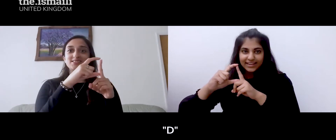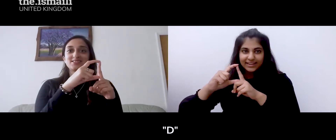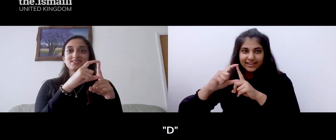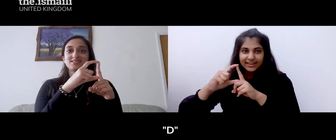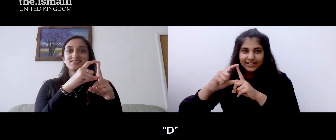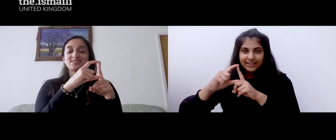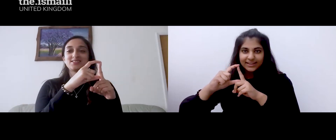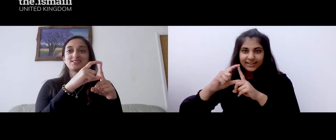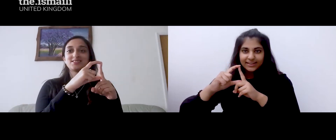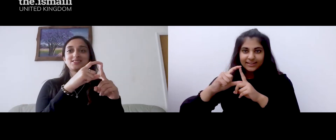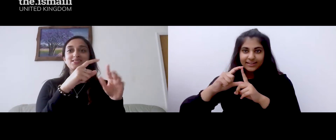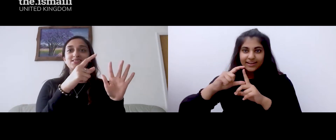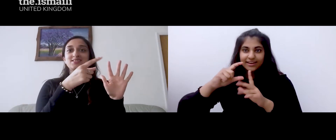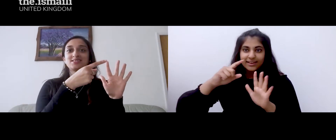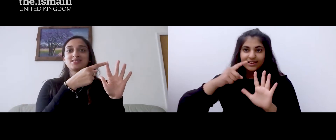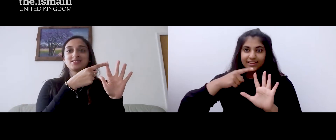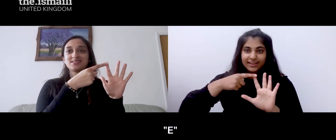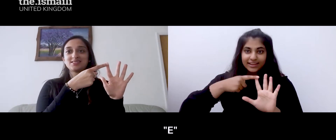D,